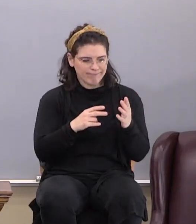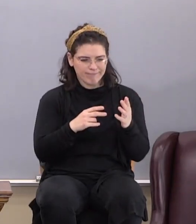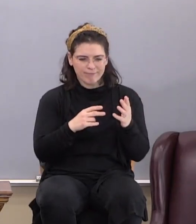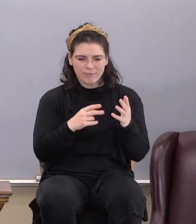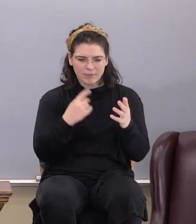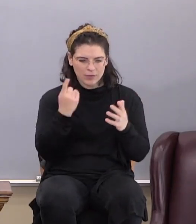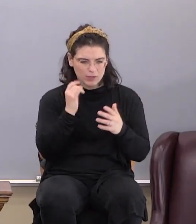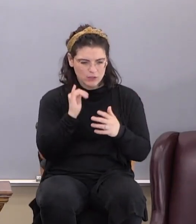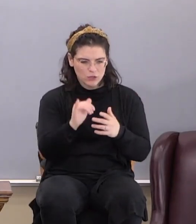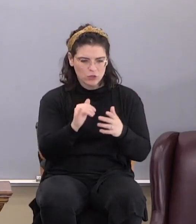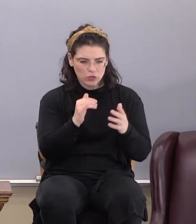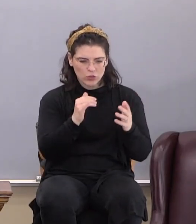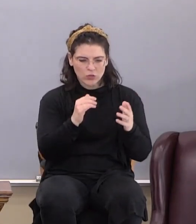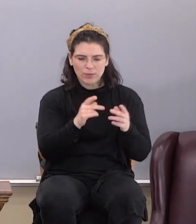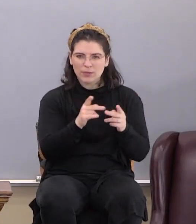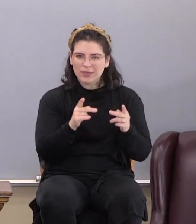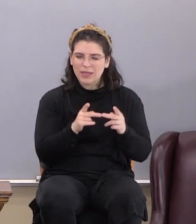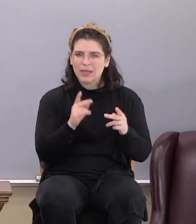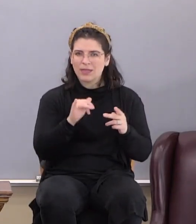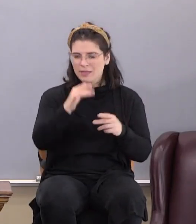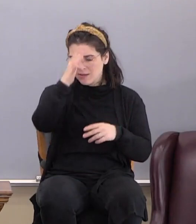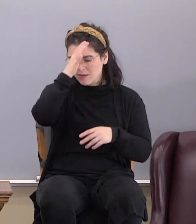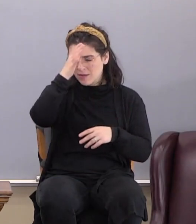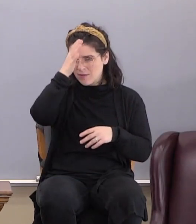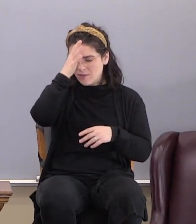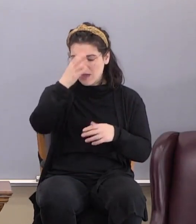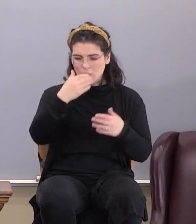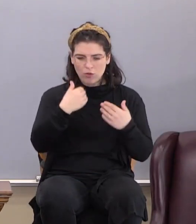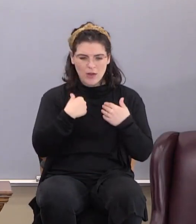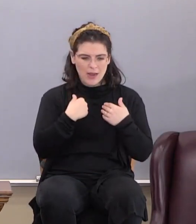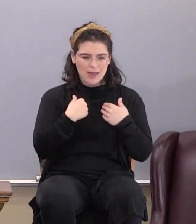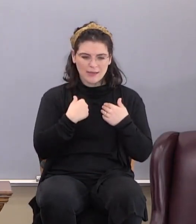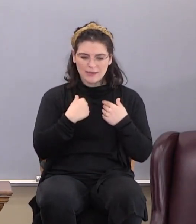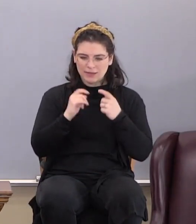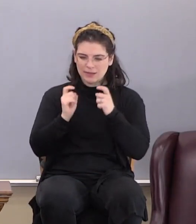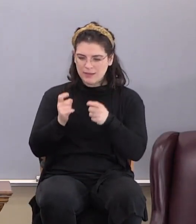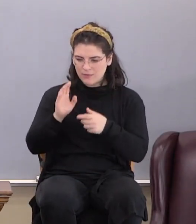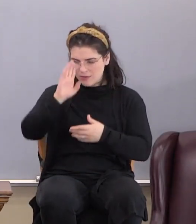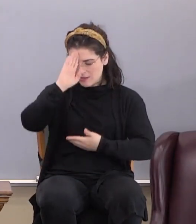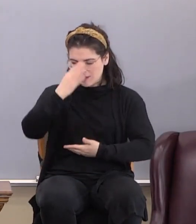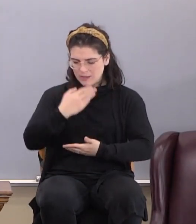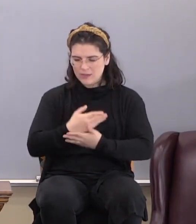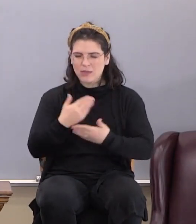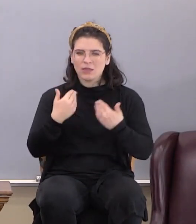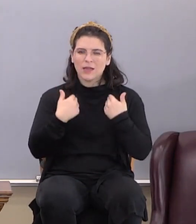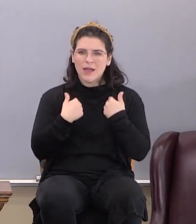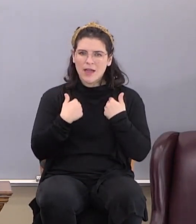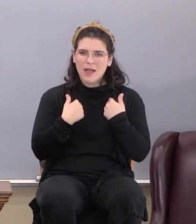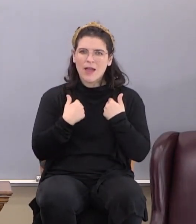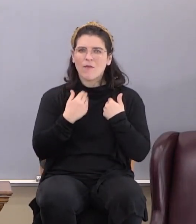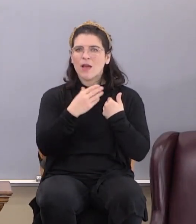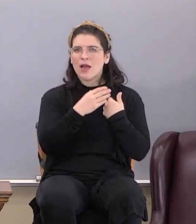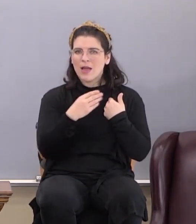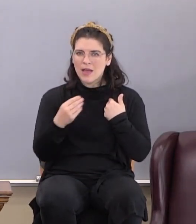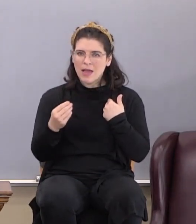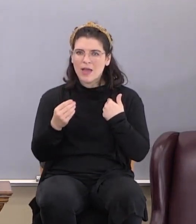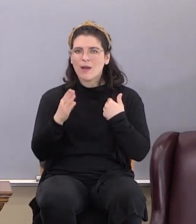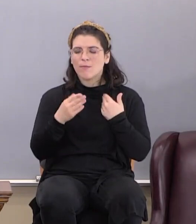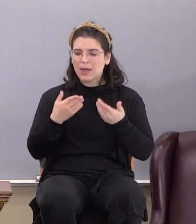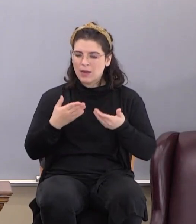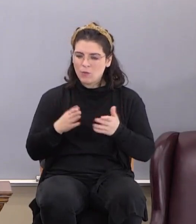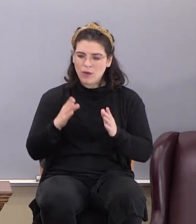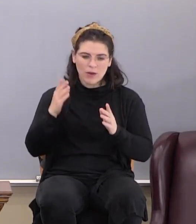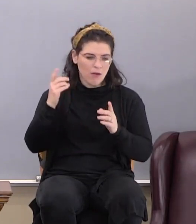the eternal place that the Father has destined his Son to have, and by way